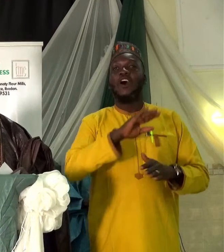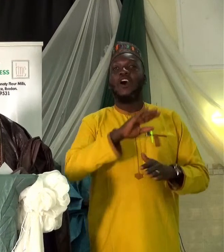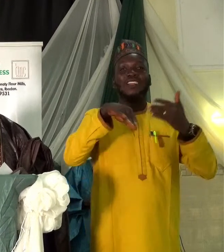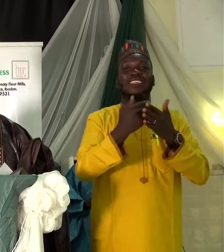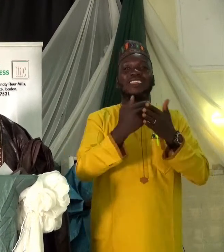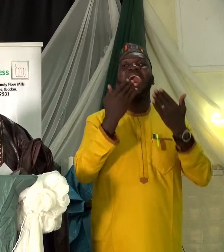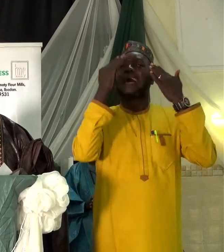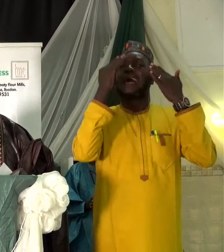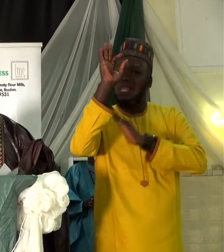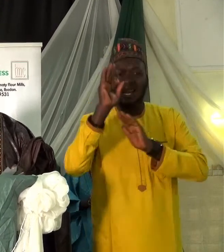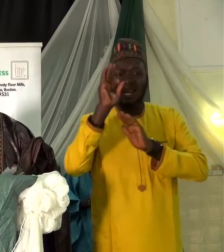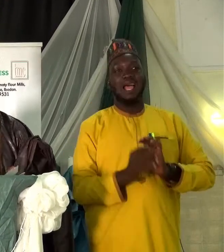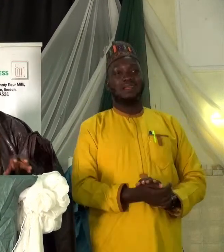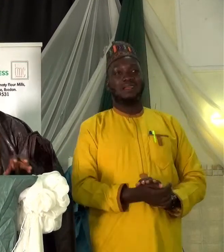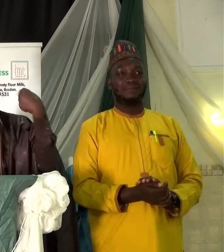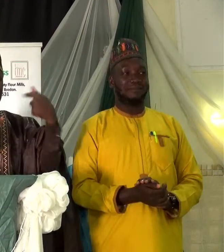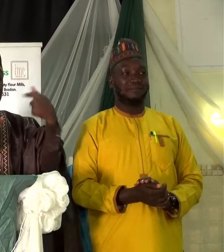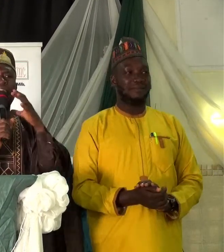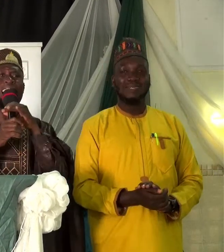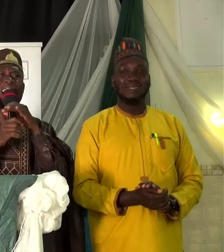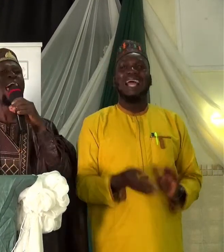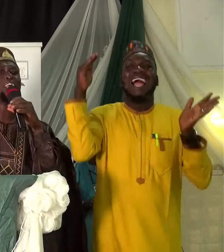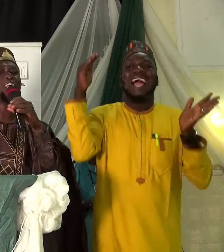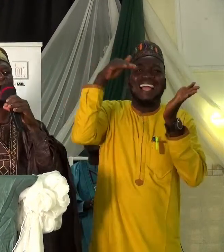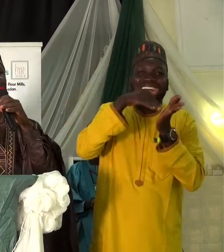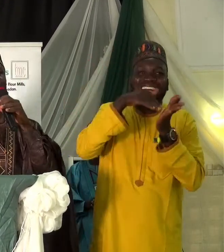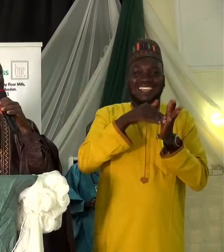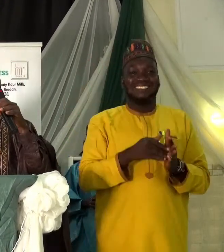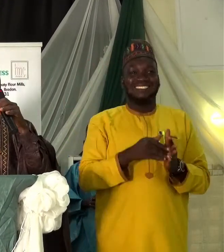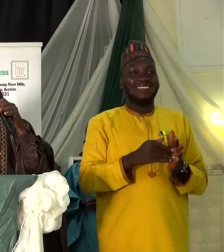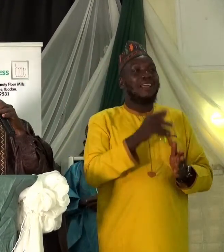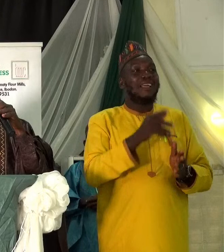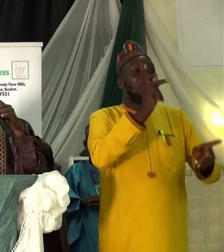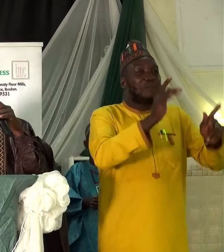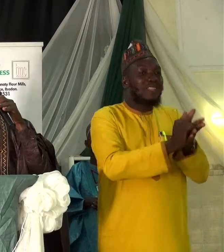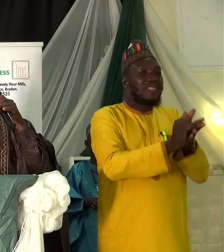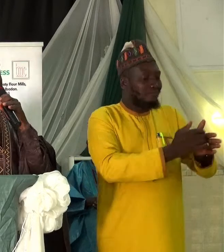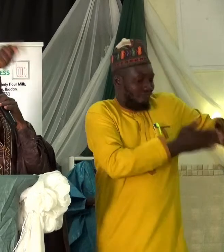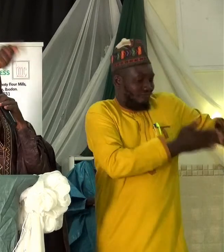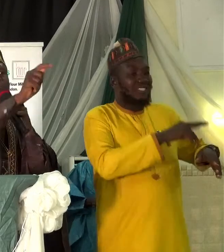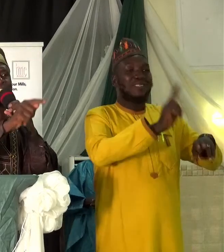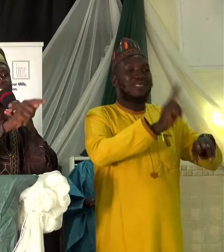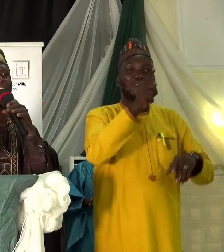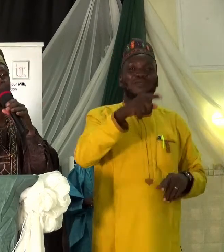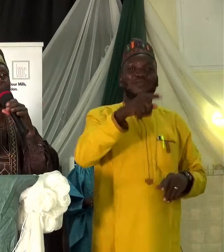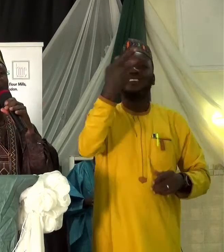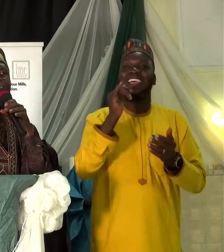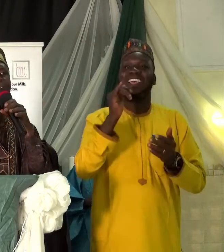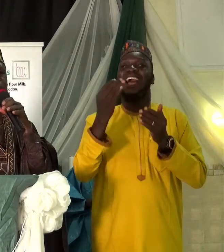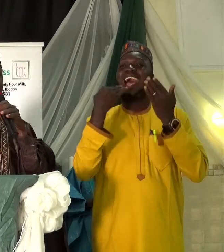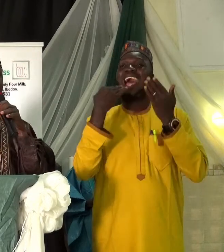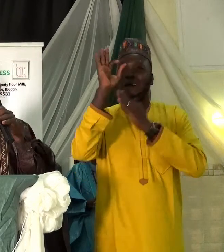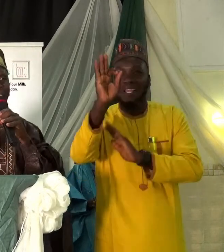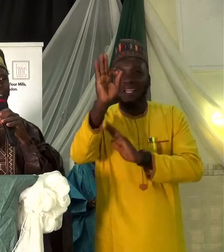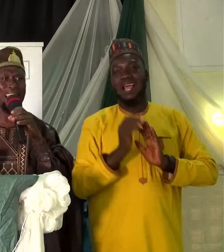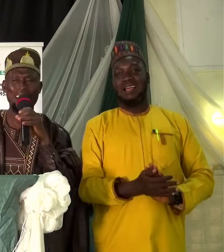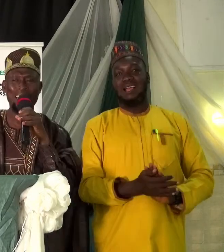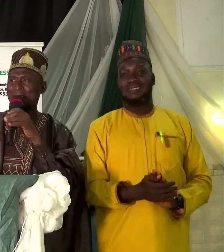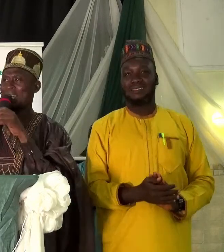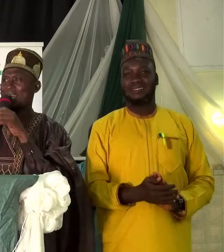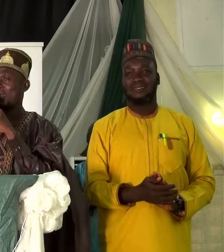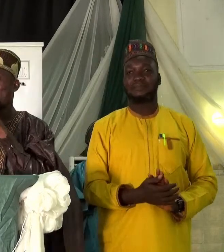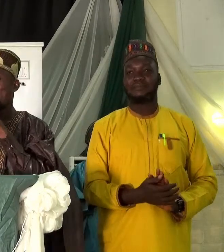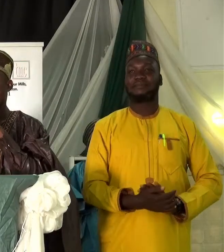Alhamdulillah. Alhamdulillah. Eh, dada. Eni to wa legbe yi ti o ba so ti e. E so ti e mo ti e so pe alhamdulillah.